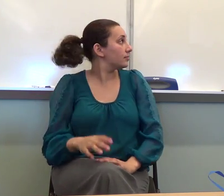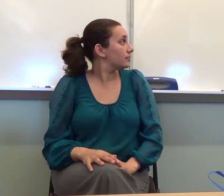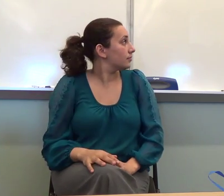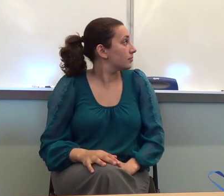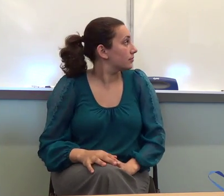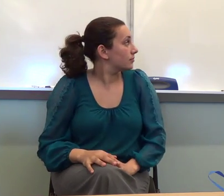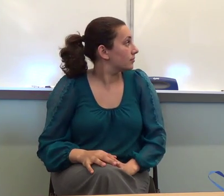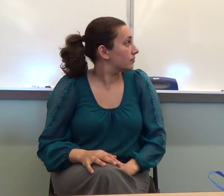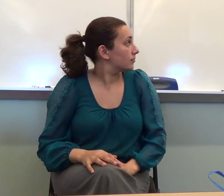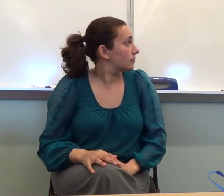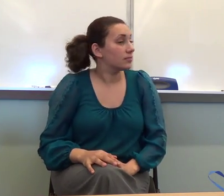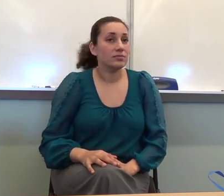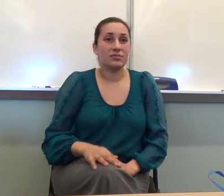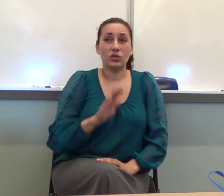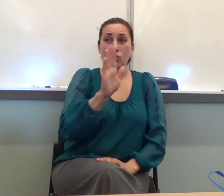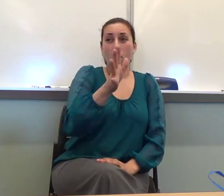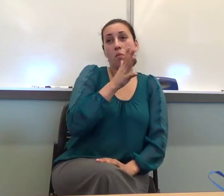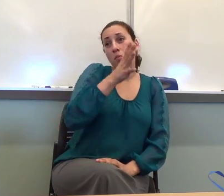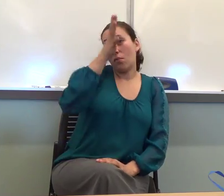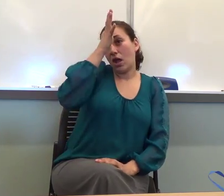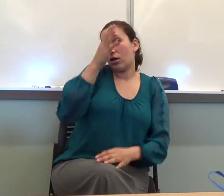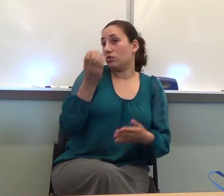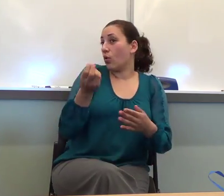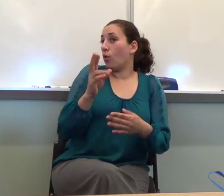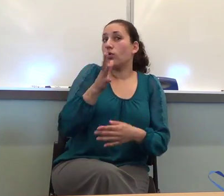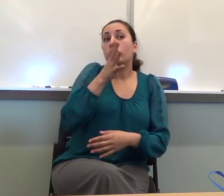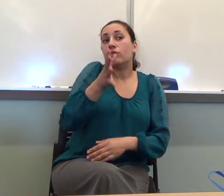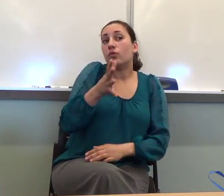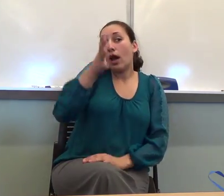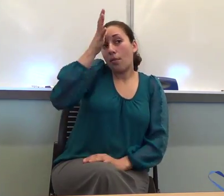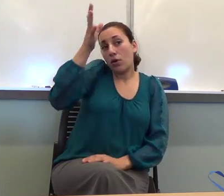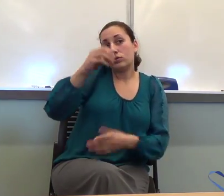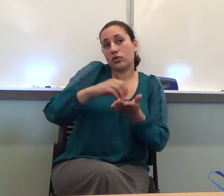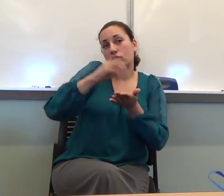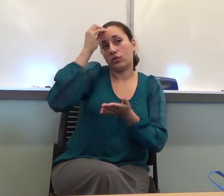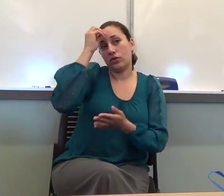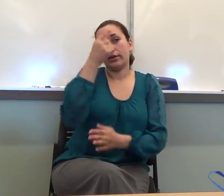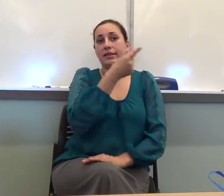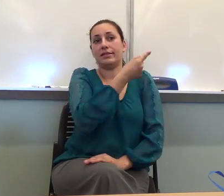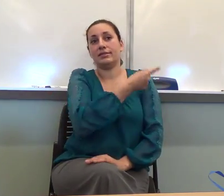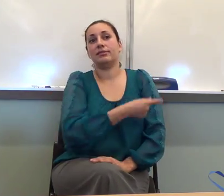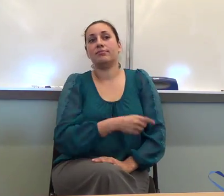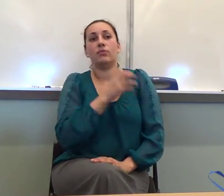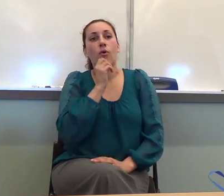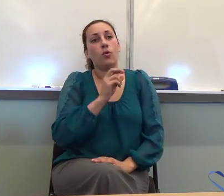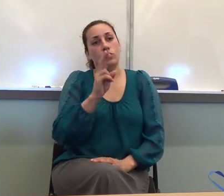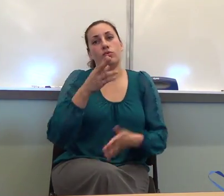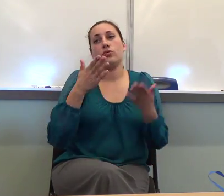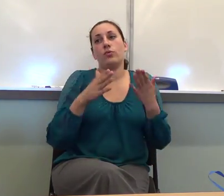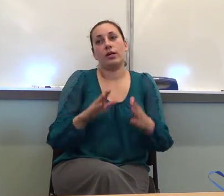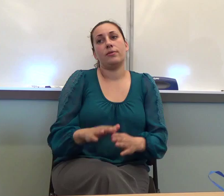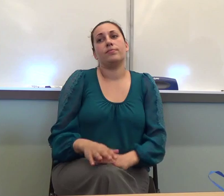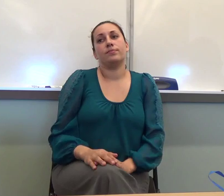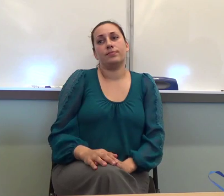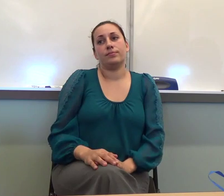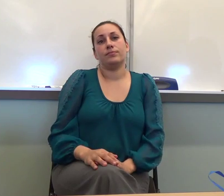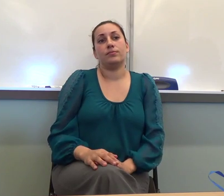Chances are this is the way your parents or maybe even grandparents learned this topic. And this cross